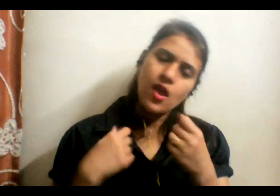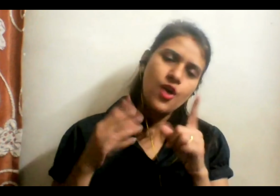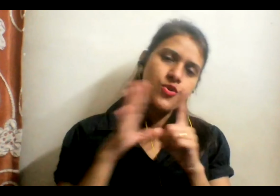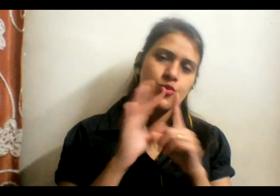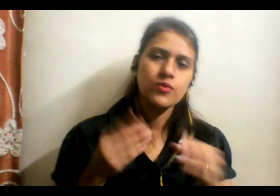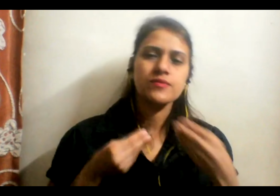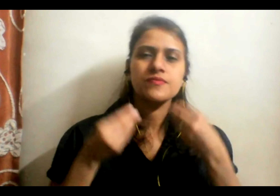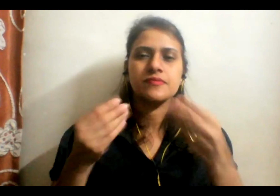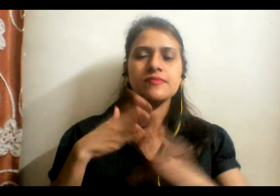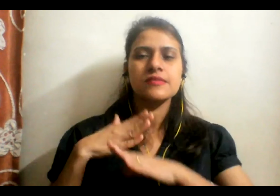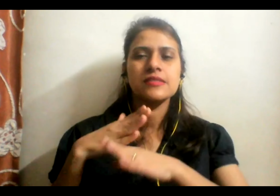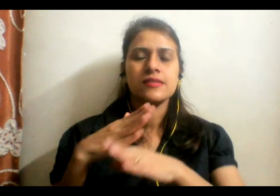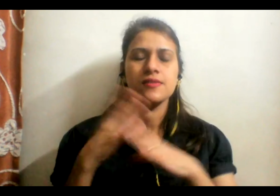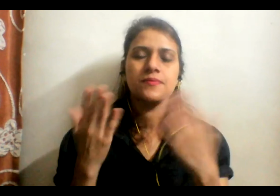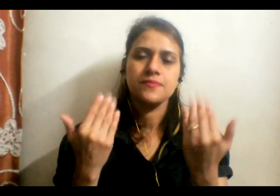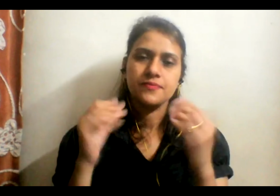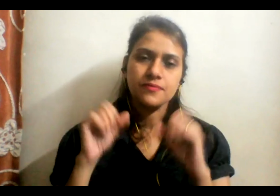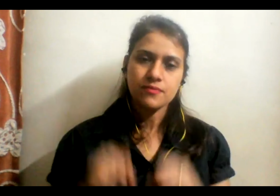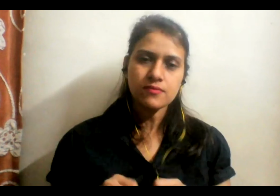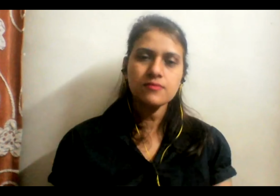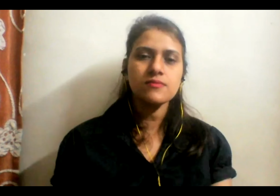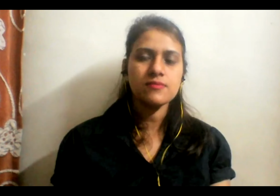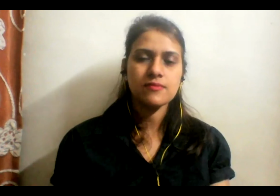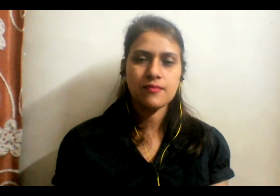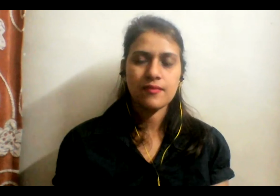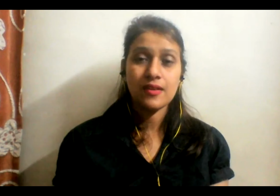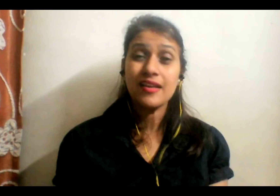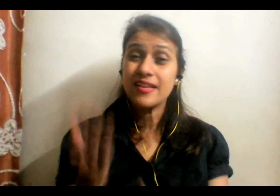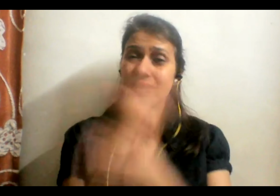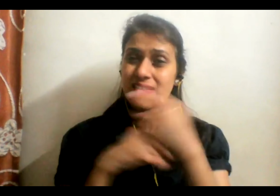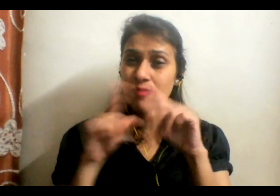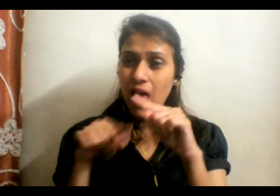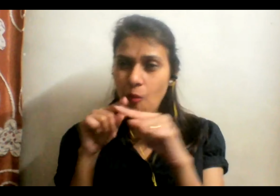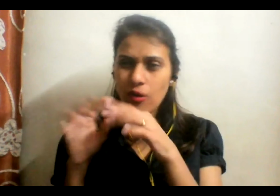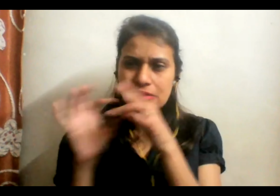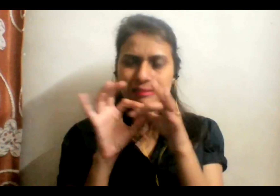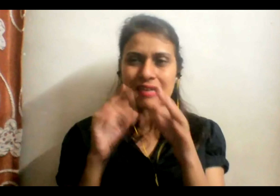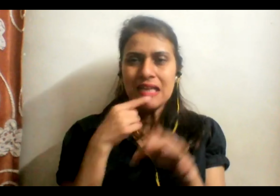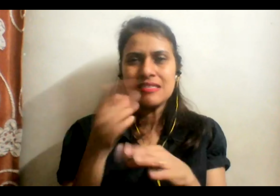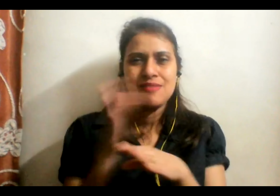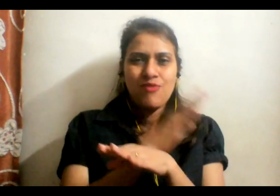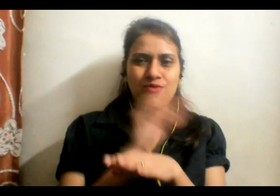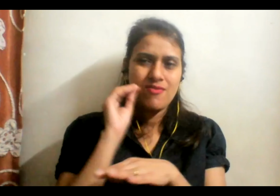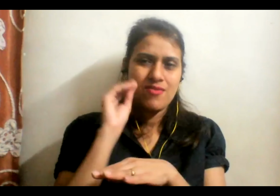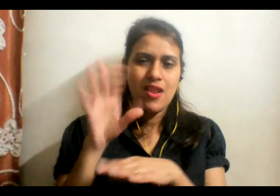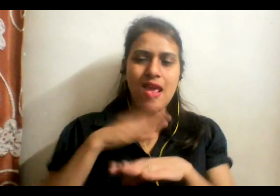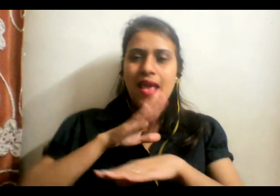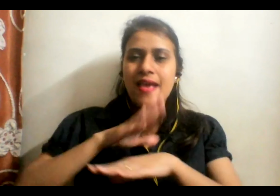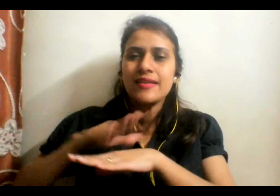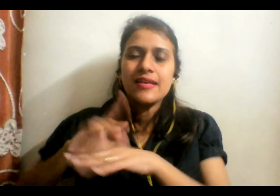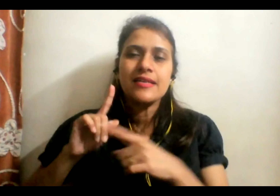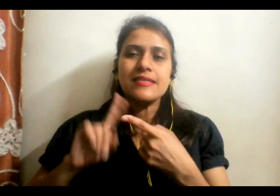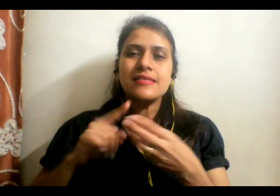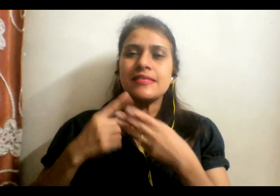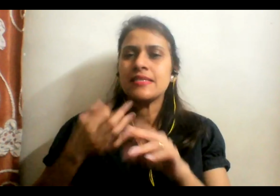just touched upon certain things, and there are things I am not an expert on, so I have not maybe not made very clear, but then if I will